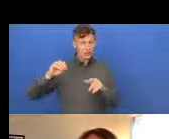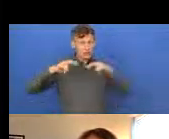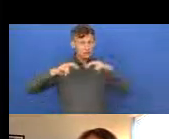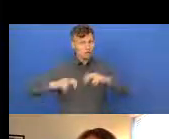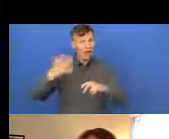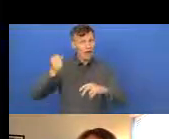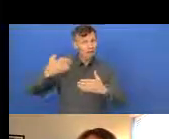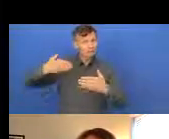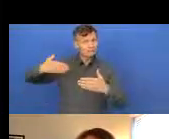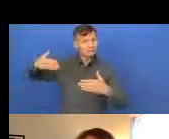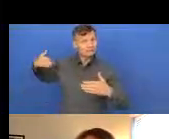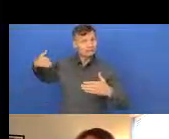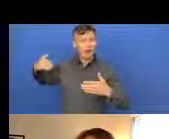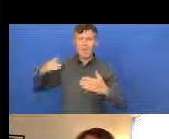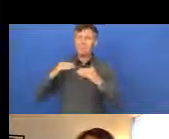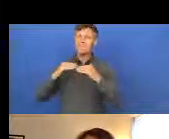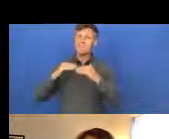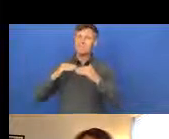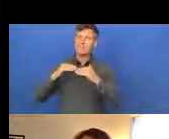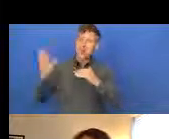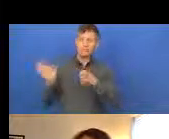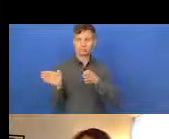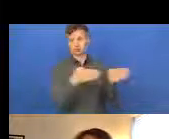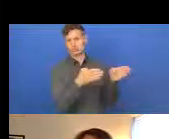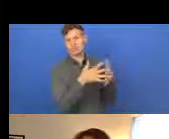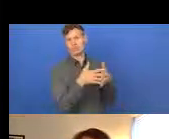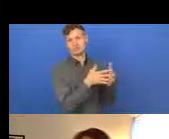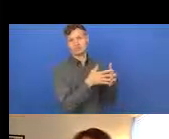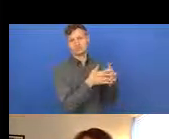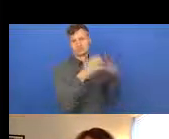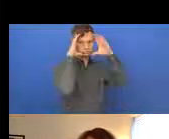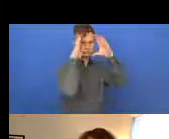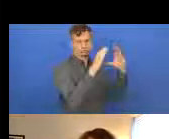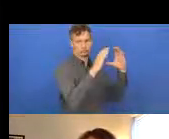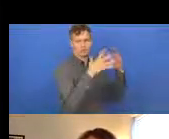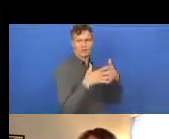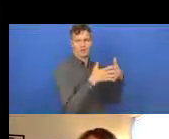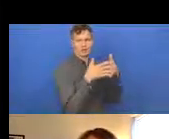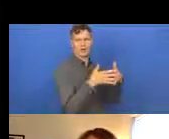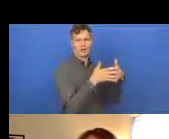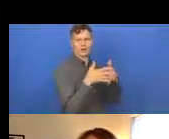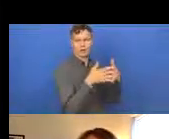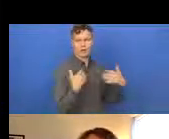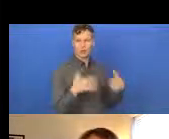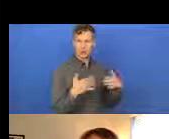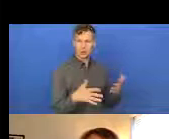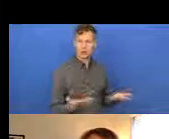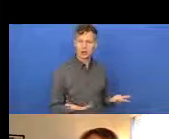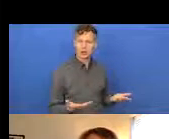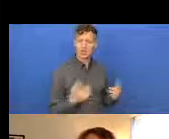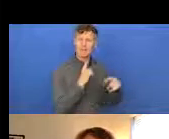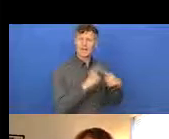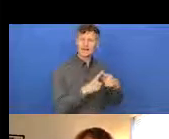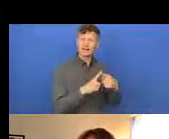originating in North America, most of those in the US. And an additional 25% of the studies drew on data from Western Europe, which means that 3